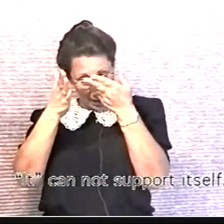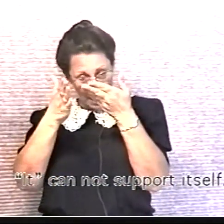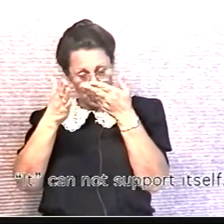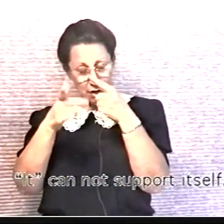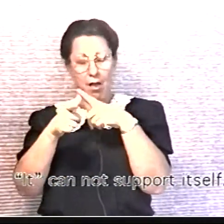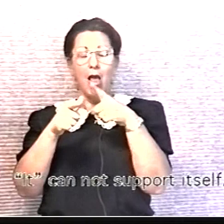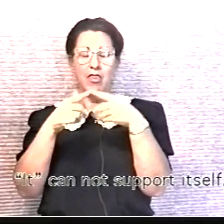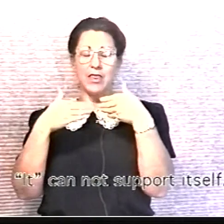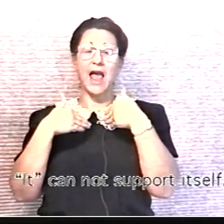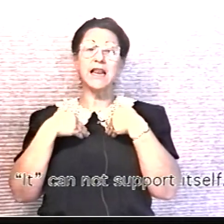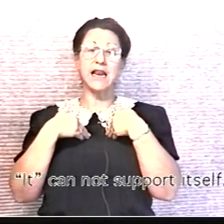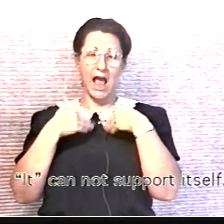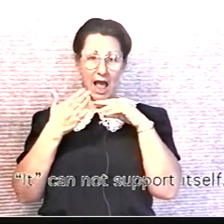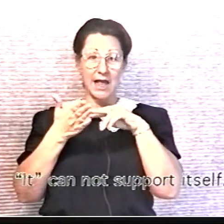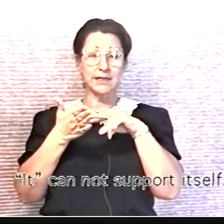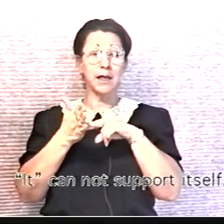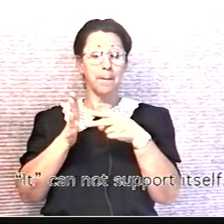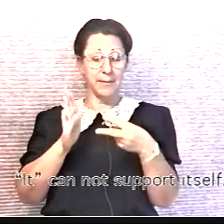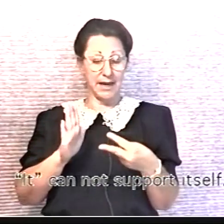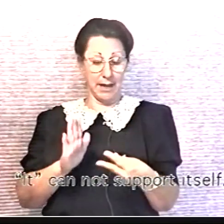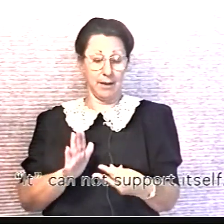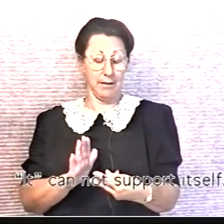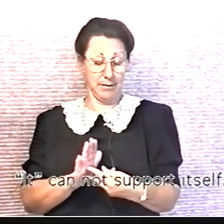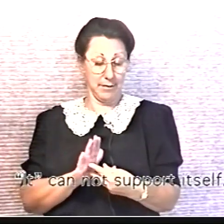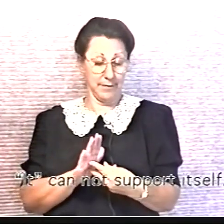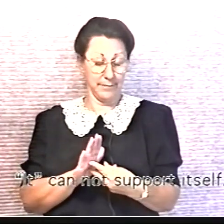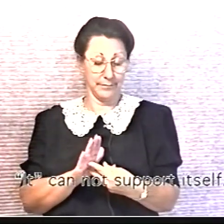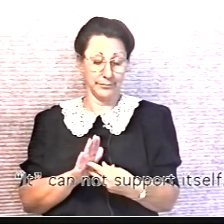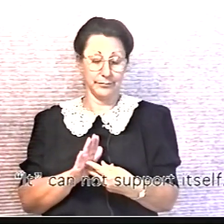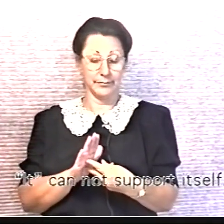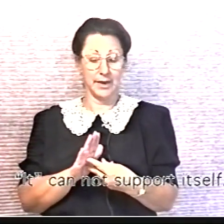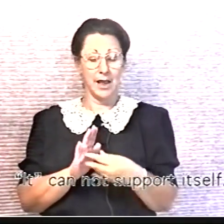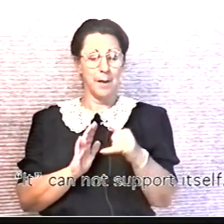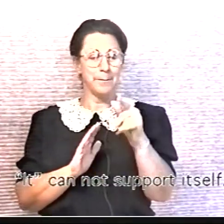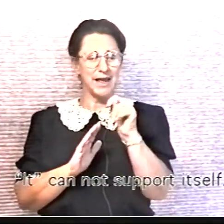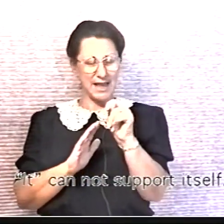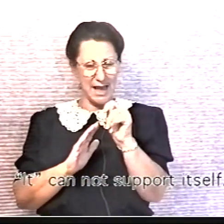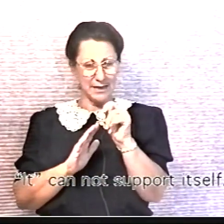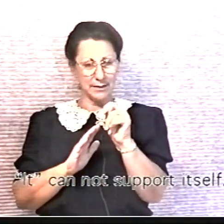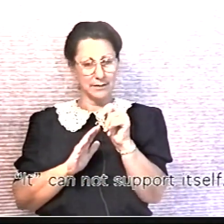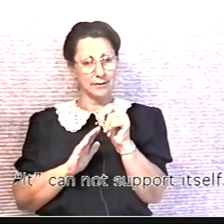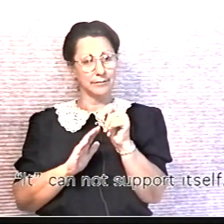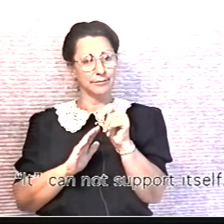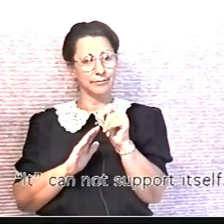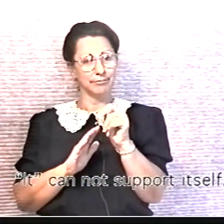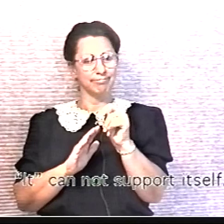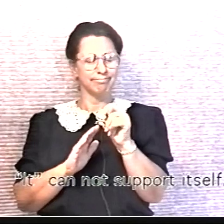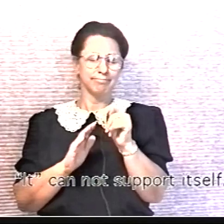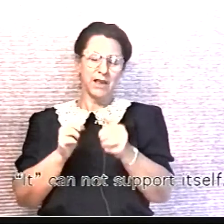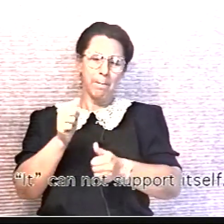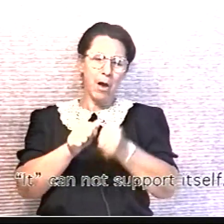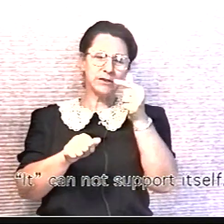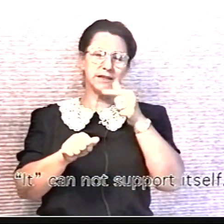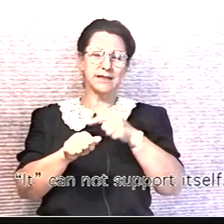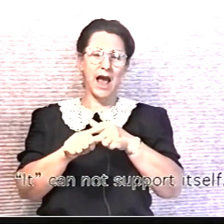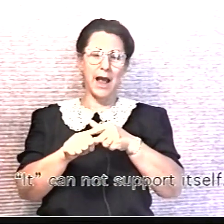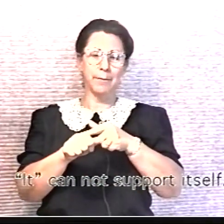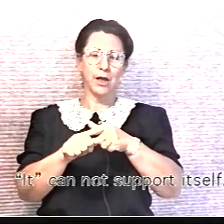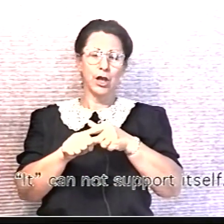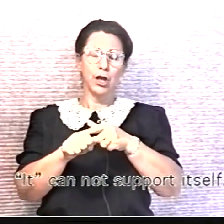intonation, then it has meaning. But it, most of the time, you